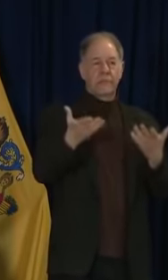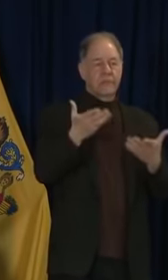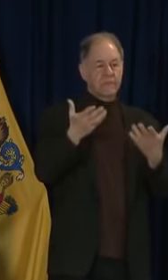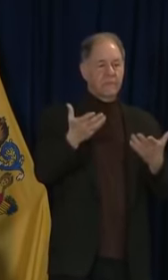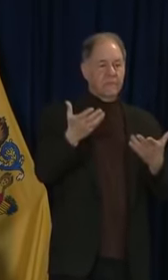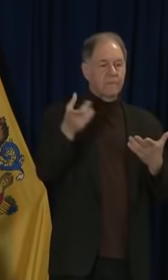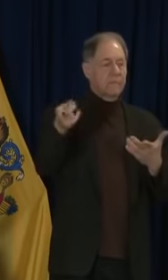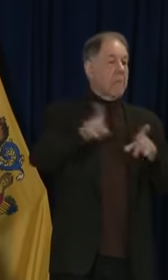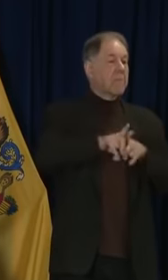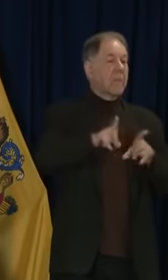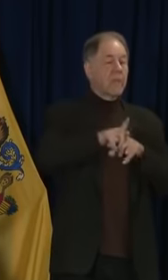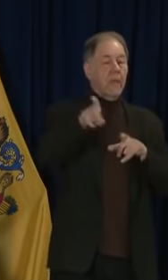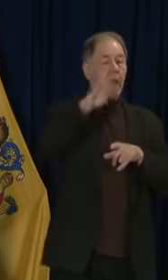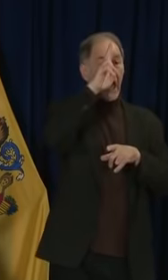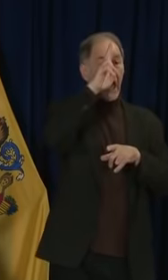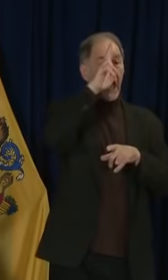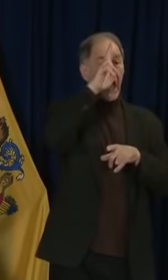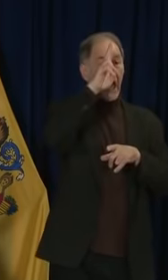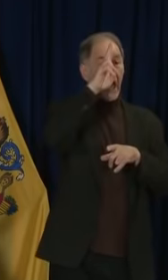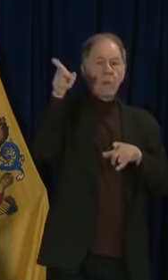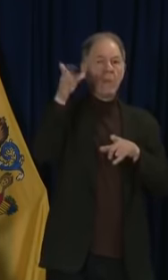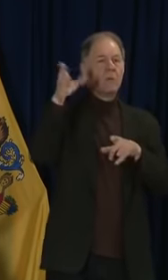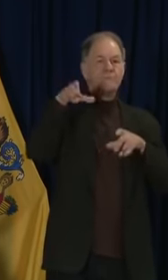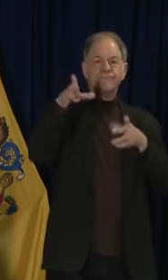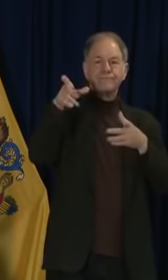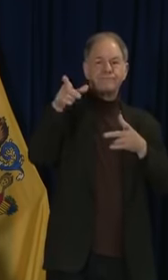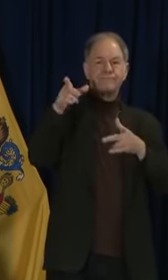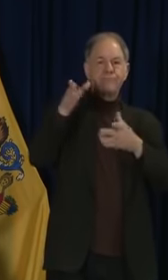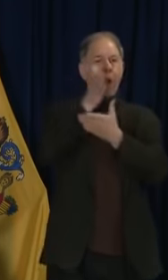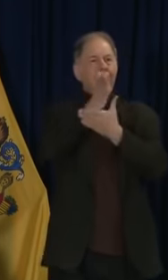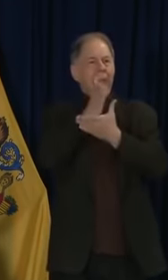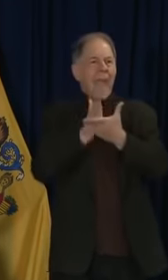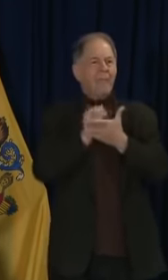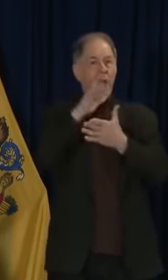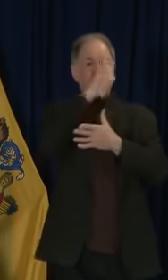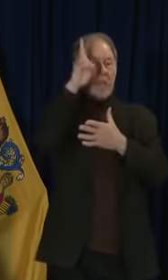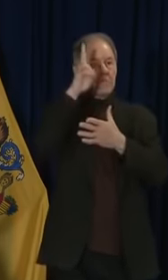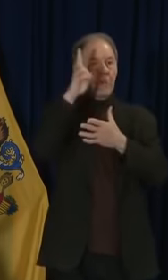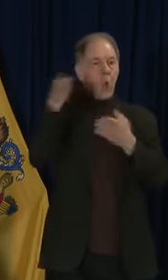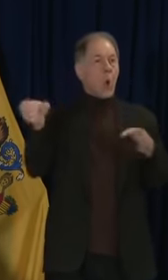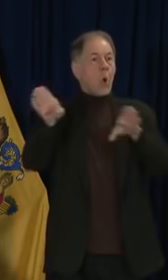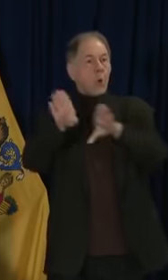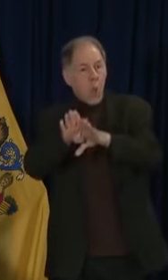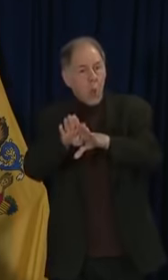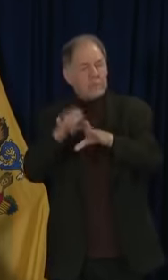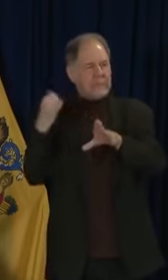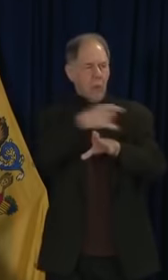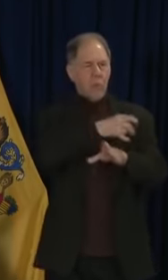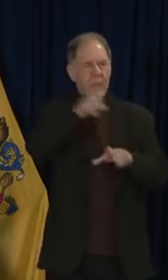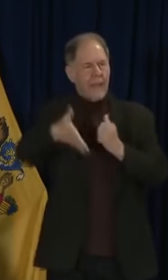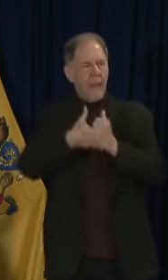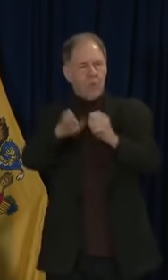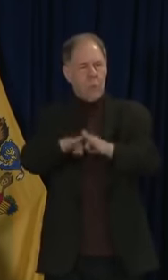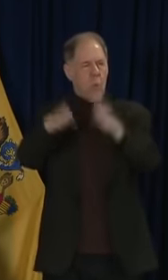wing of a hospital that was closed to get more capacity, or convert a building for some